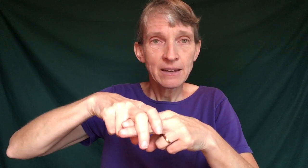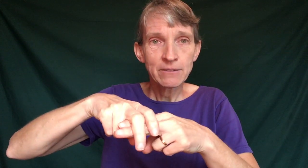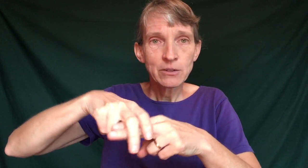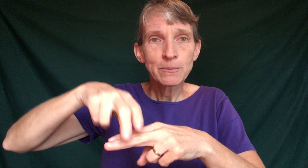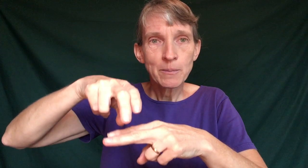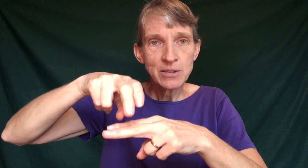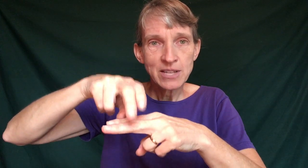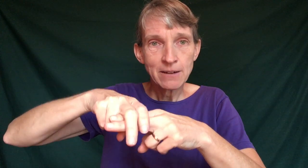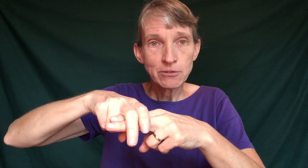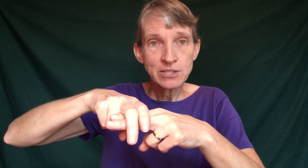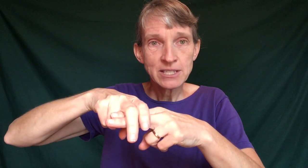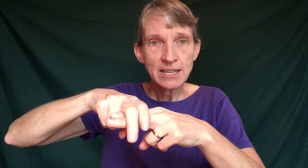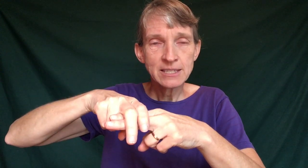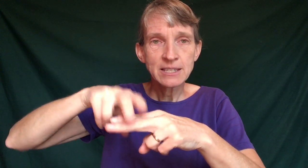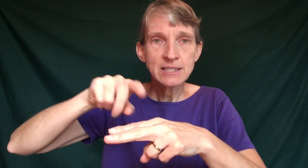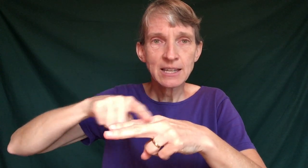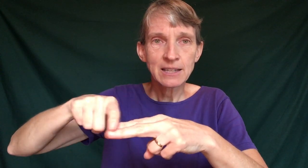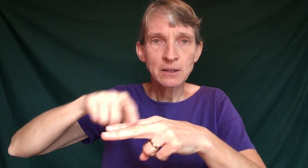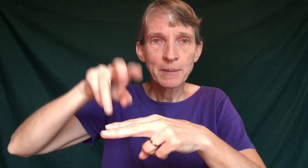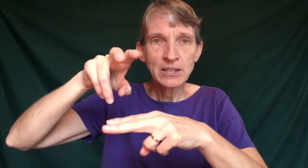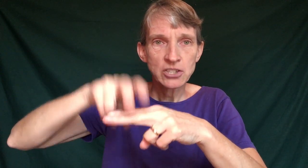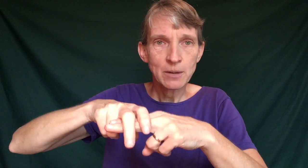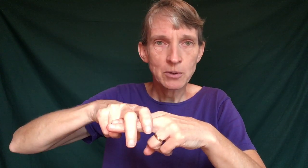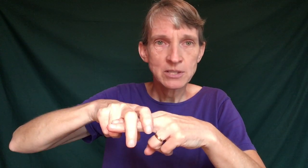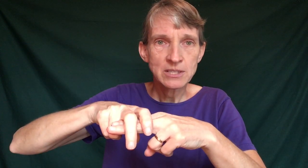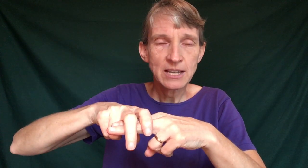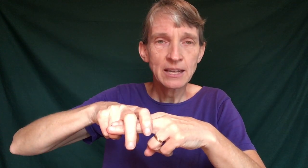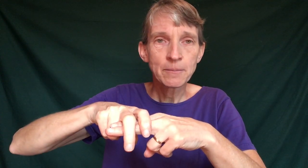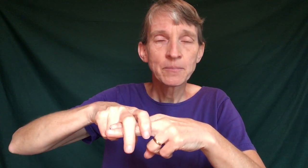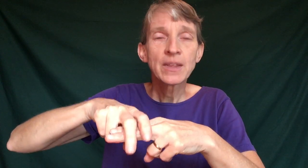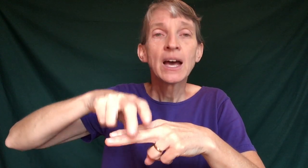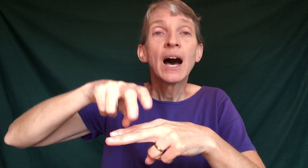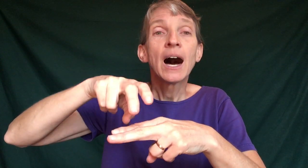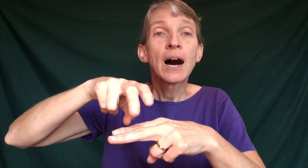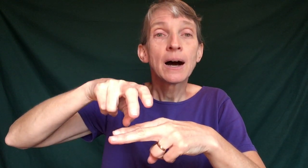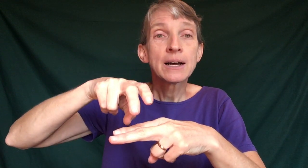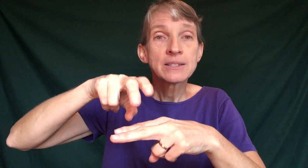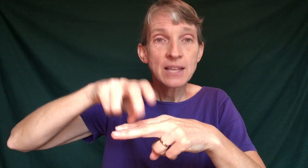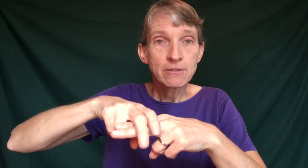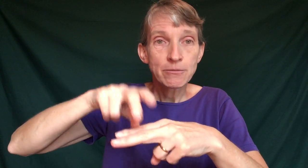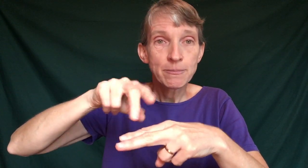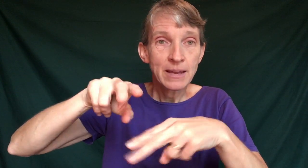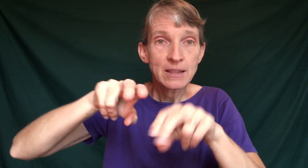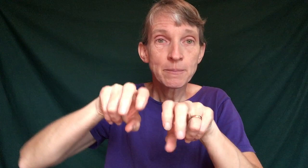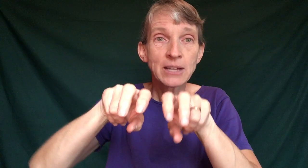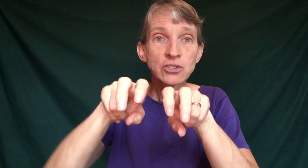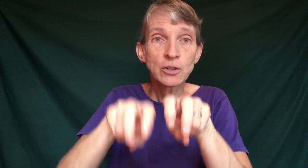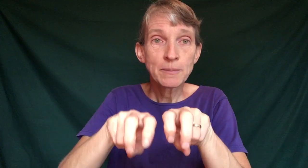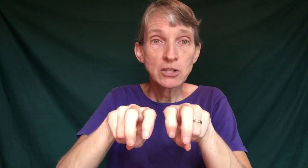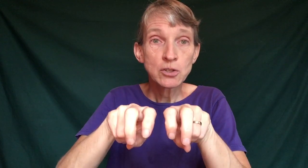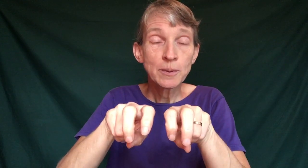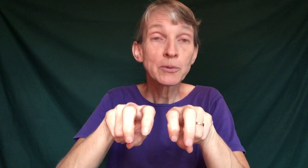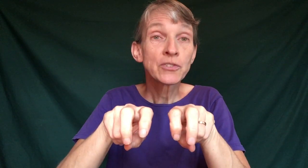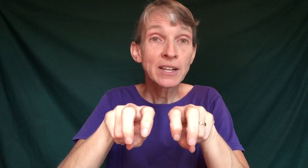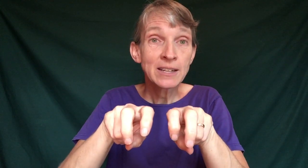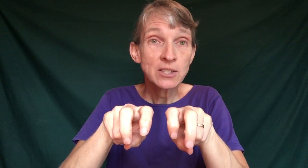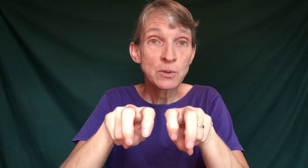if you remember the sign for sit, it's like a little bench and a person sitting. Instead of making the bench, you can make 2 people sitting next to each